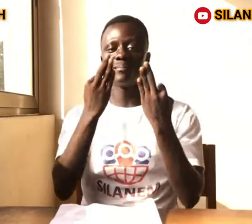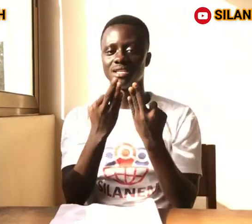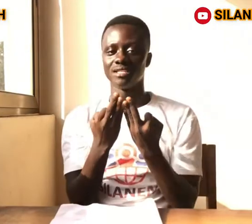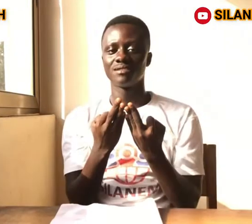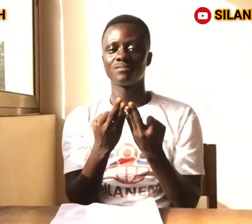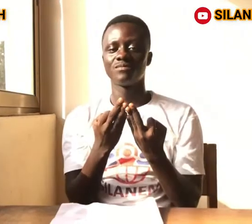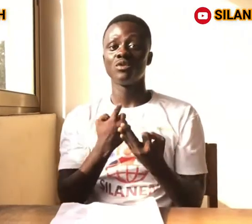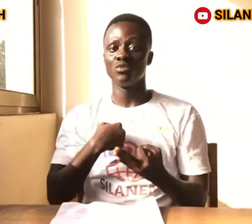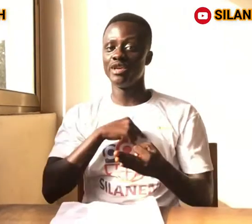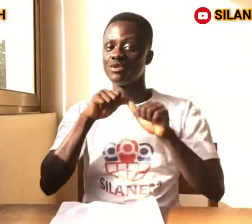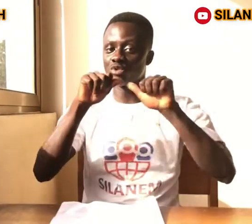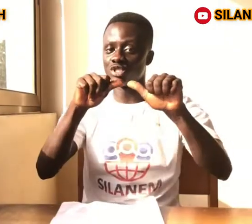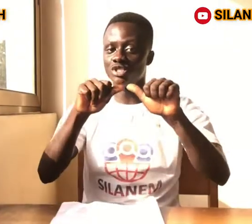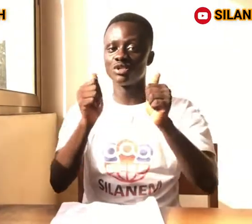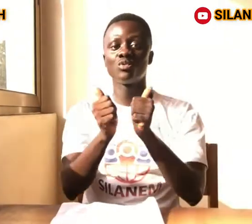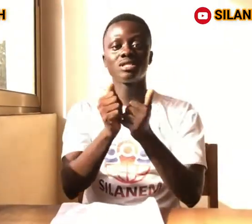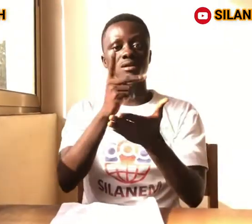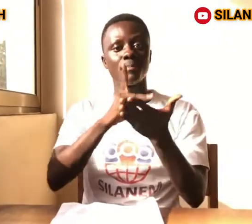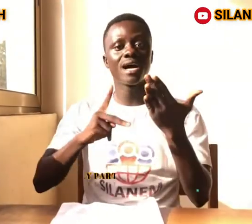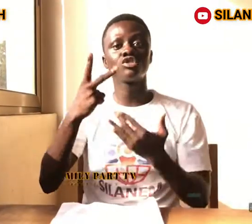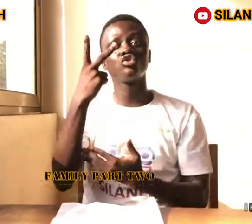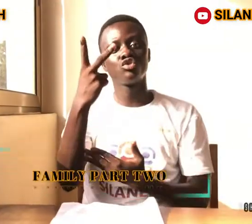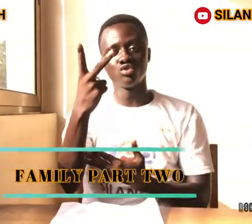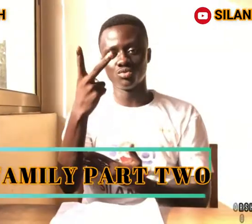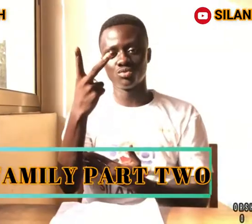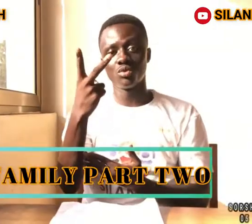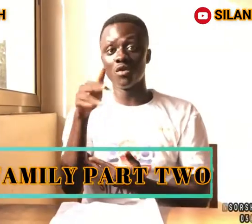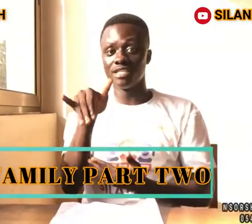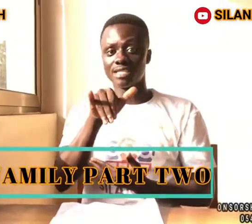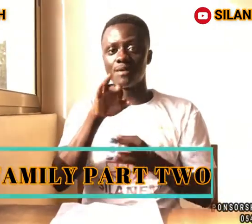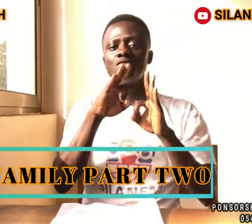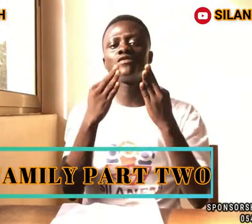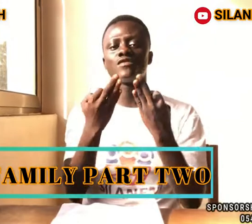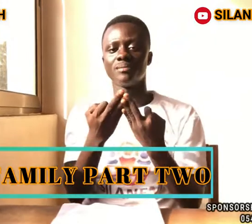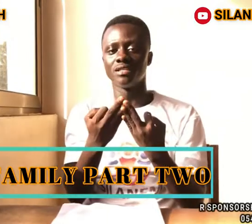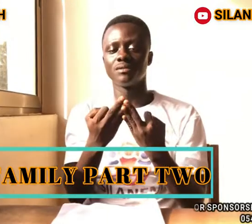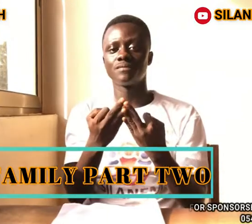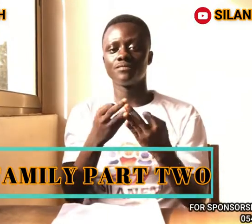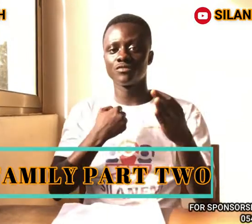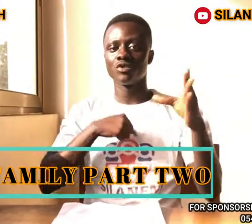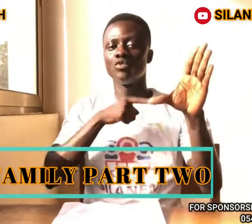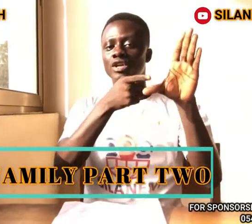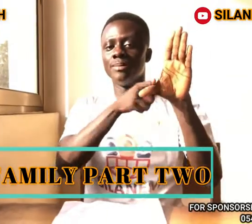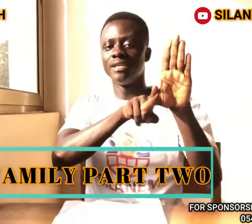family. We continue with part two of the same family. We begin.